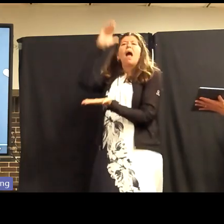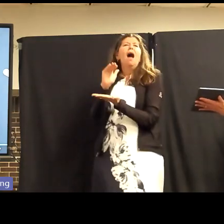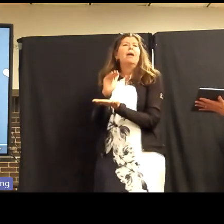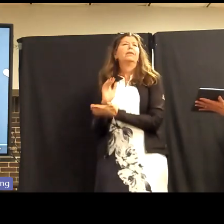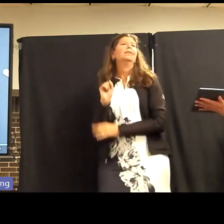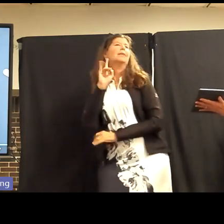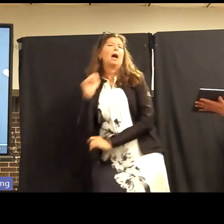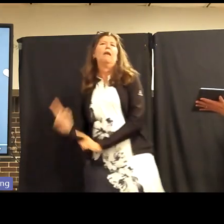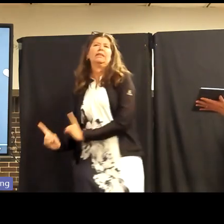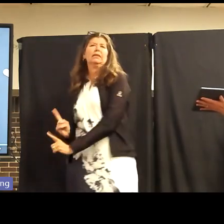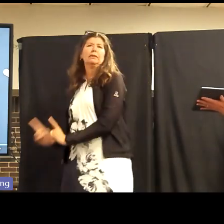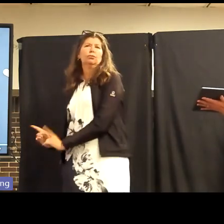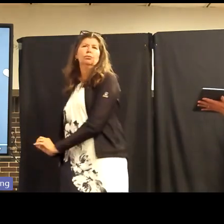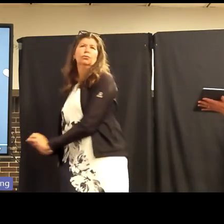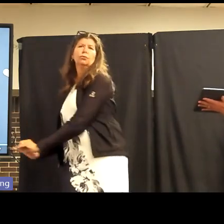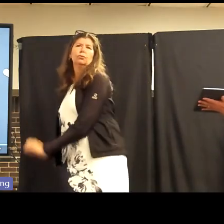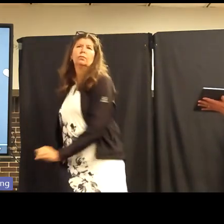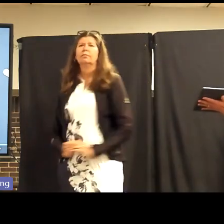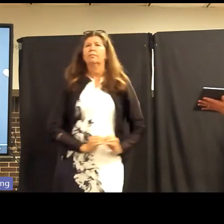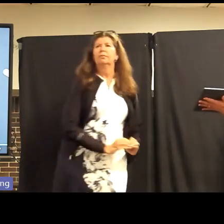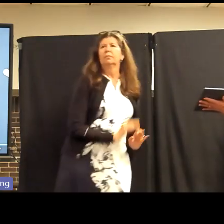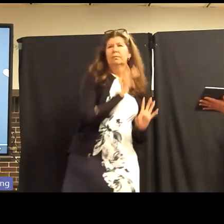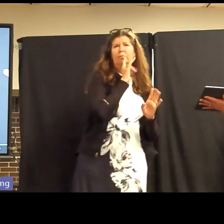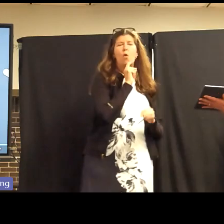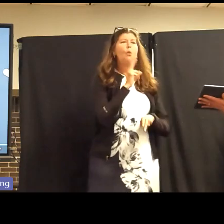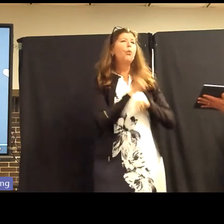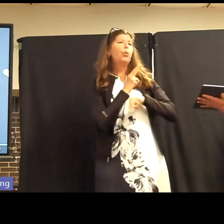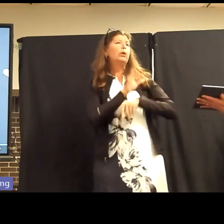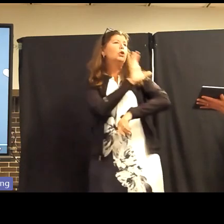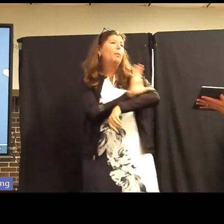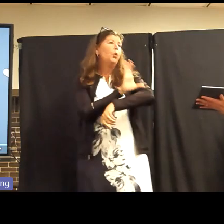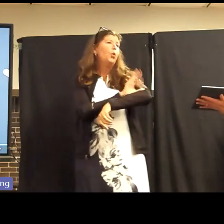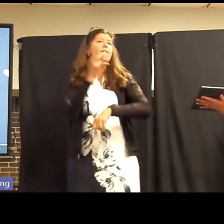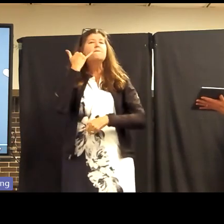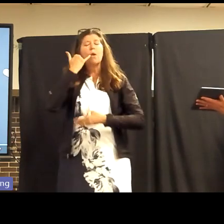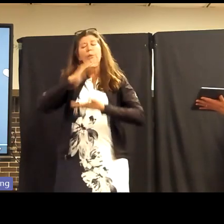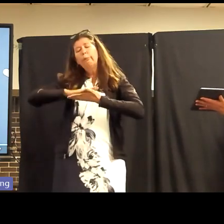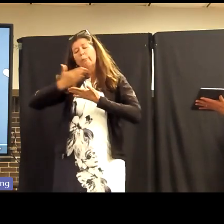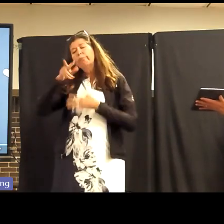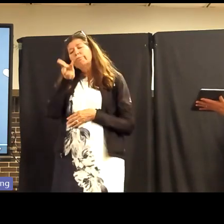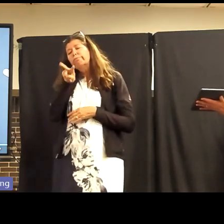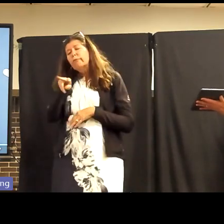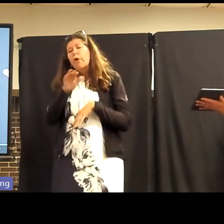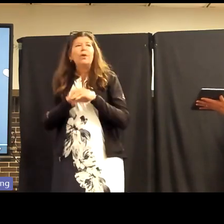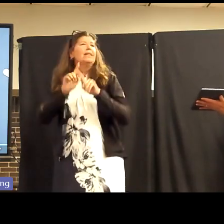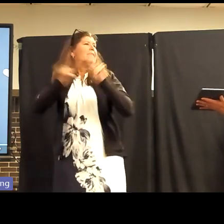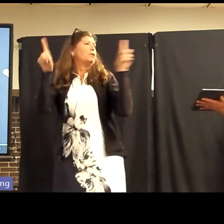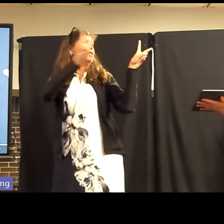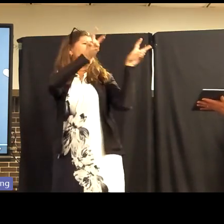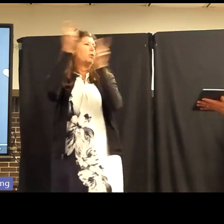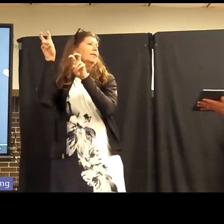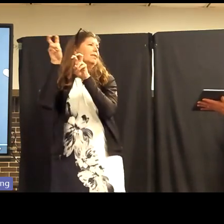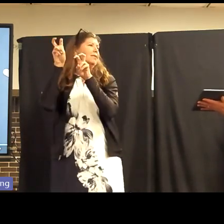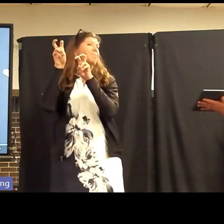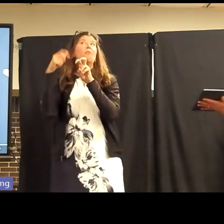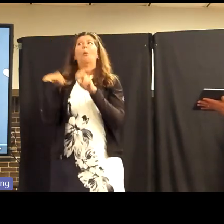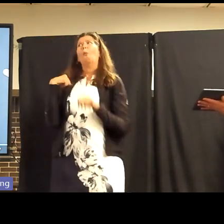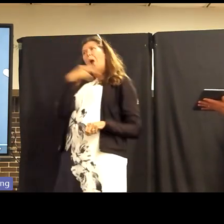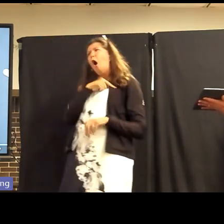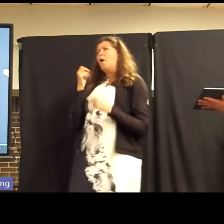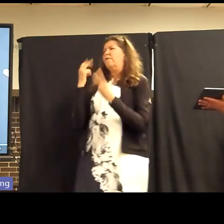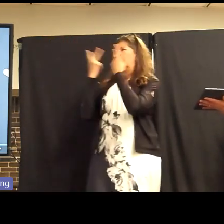visual access. I'd also like to see minimization of side conversations or